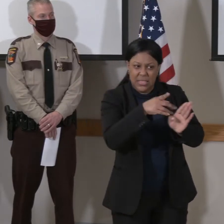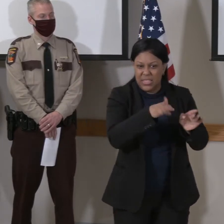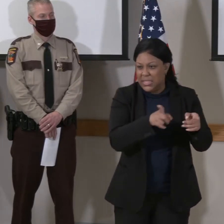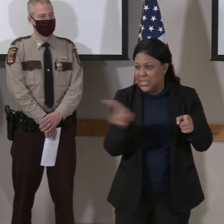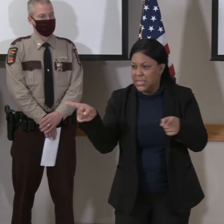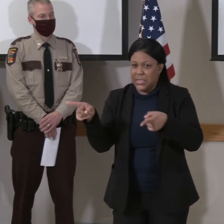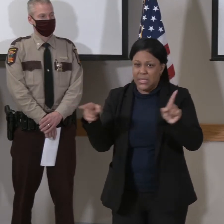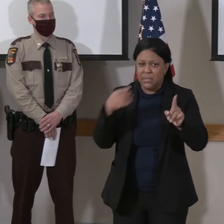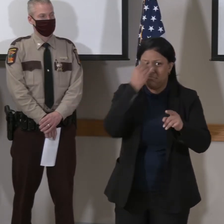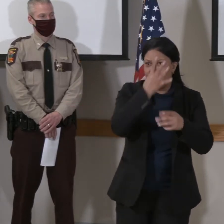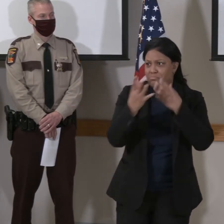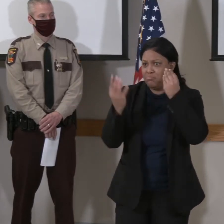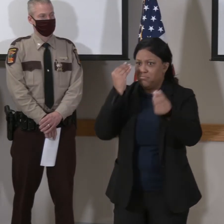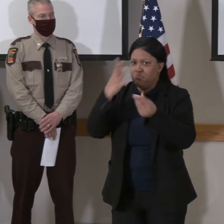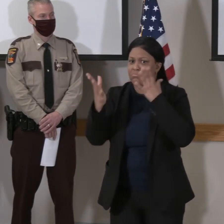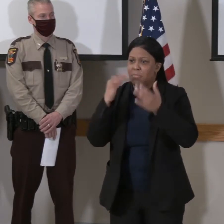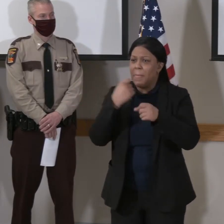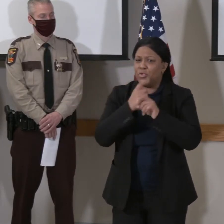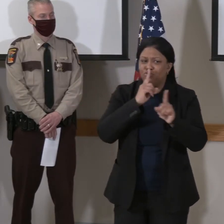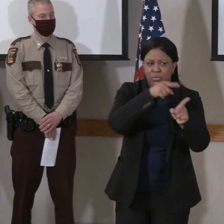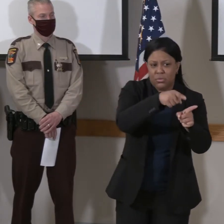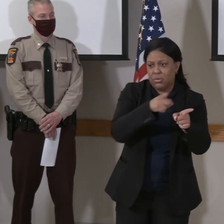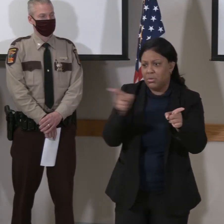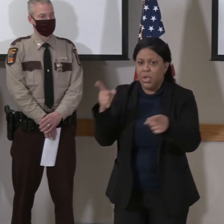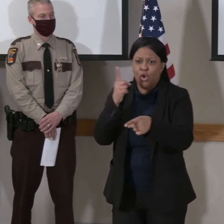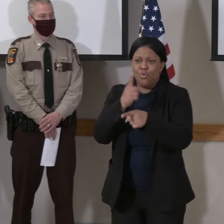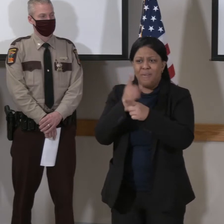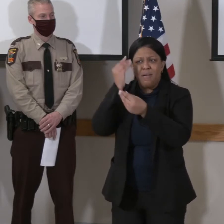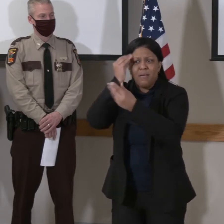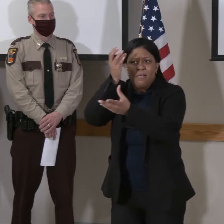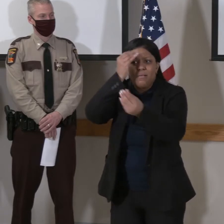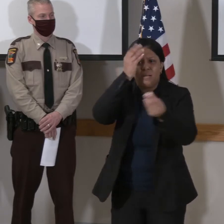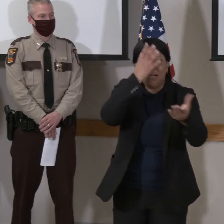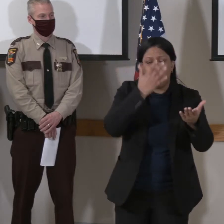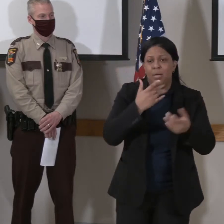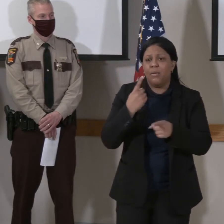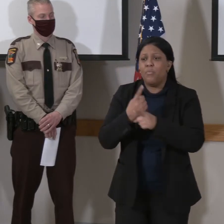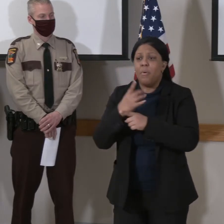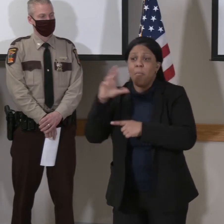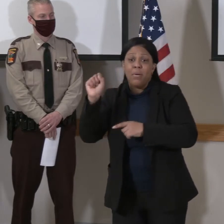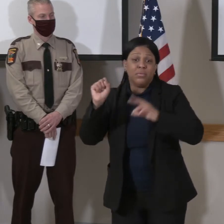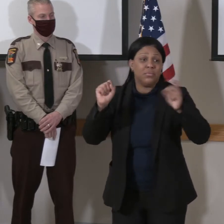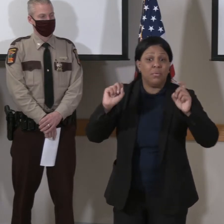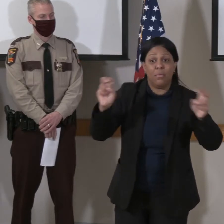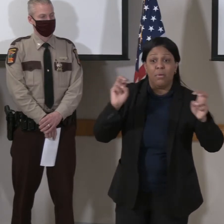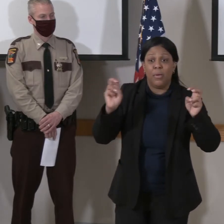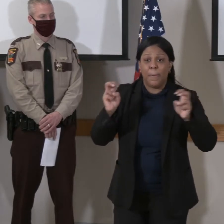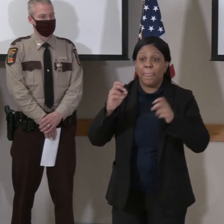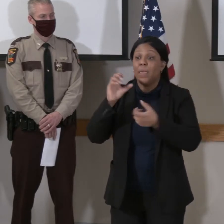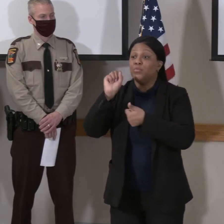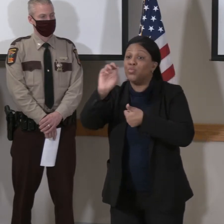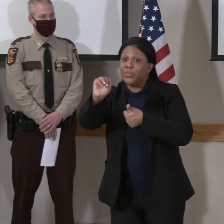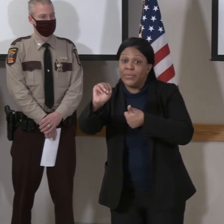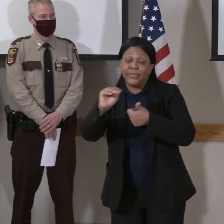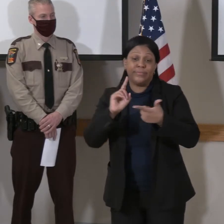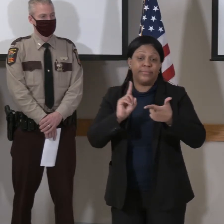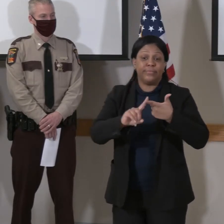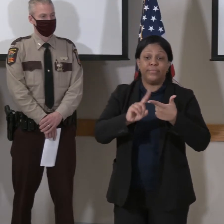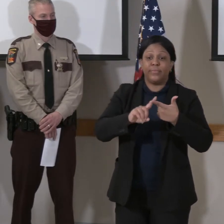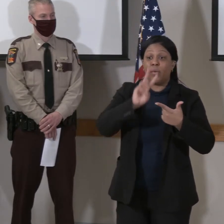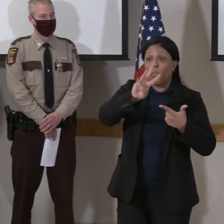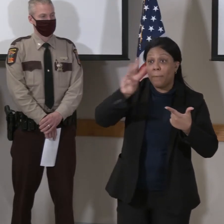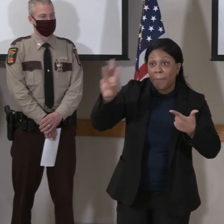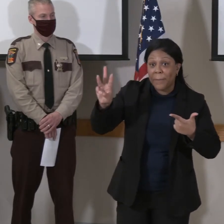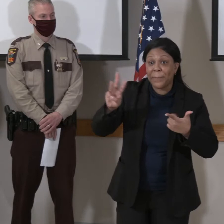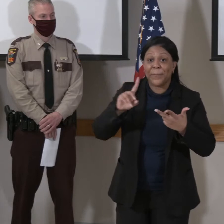situations. We will utilize social media, the web, rider alerts, operator safety net